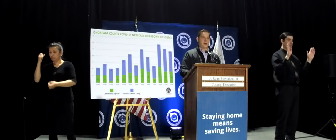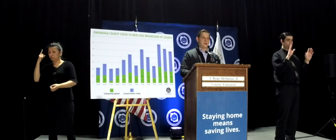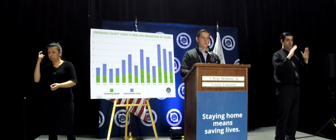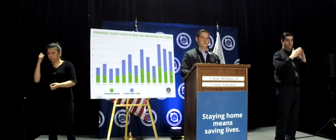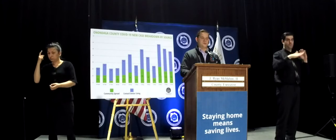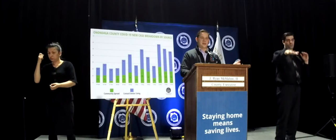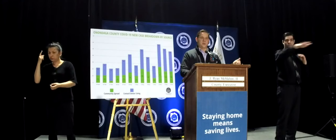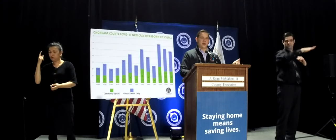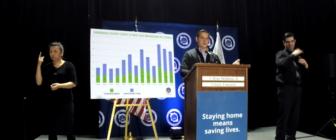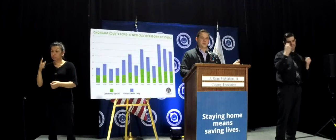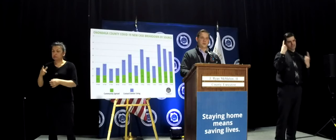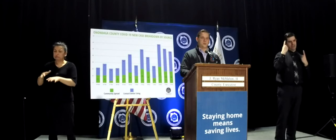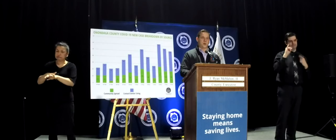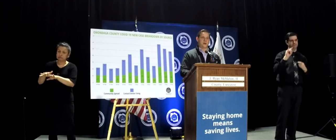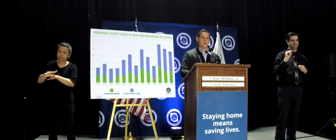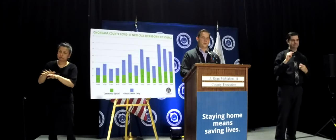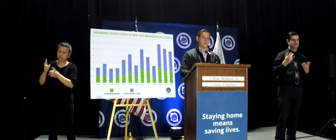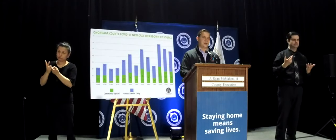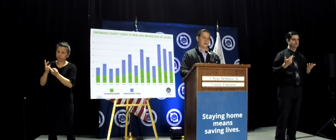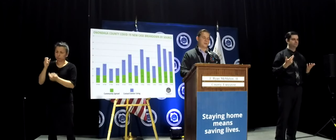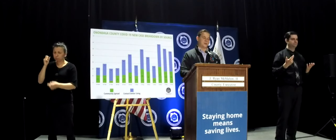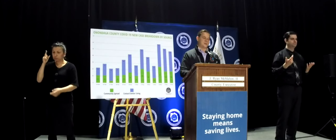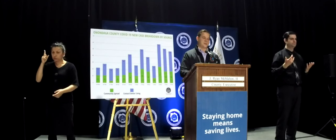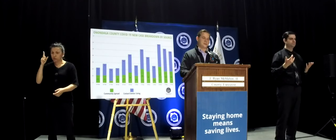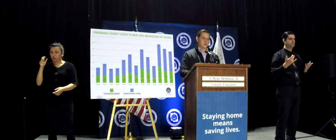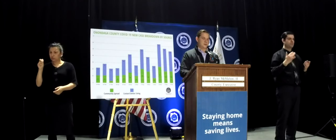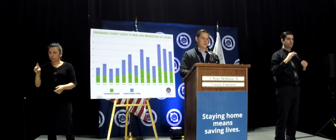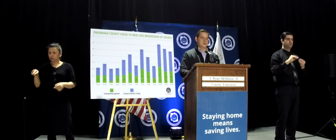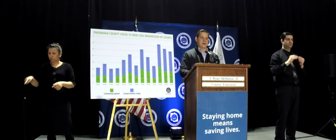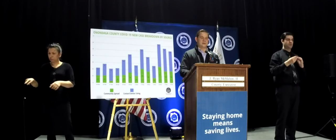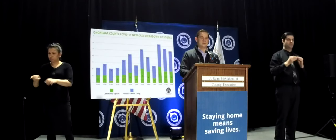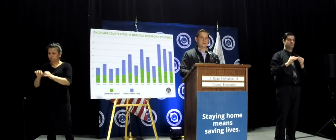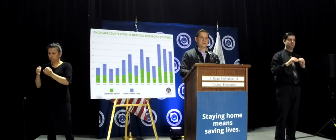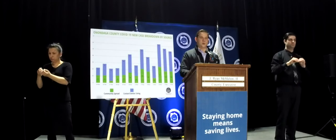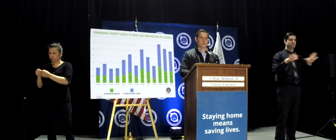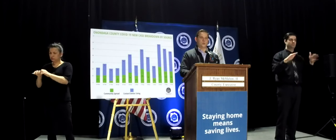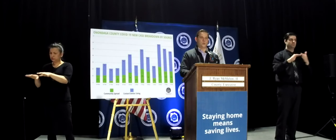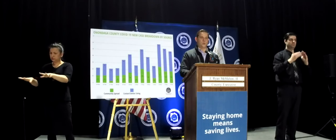That's why we've stabilized community spread numbers, not because